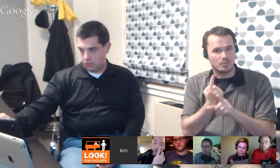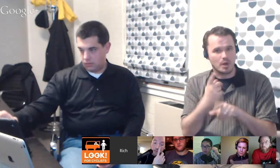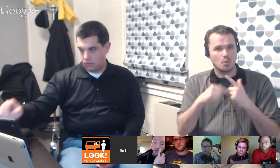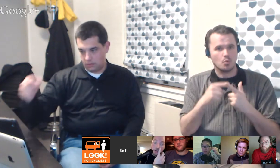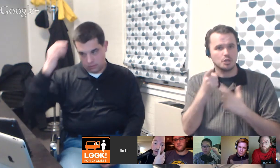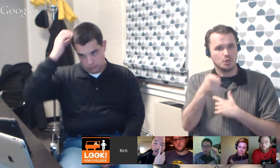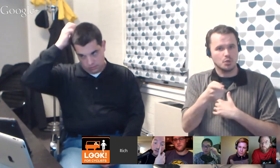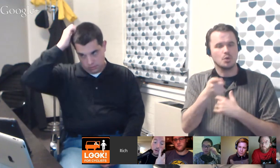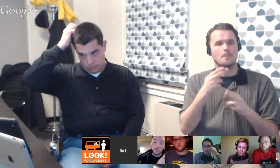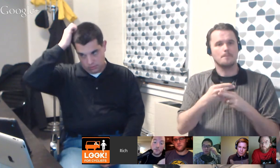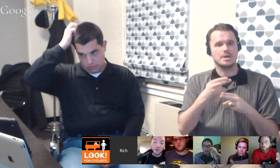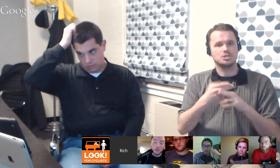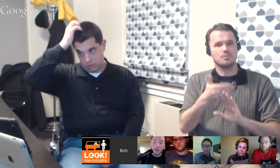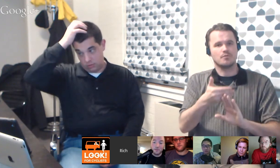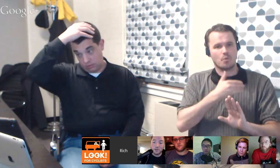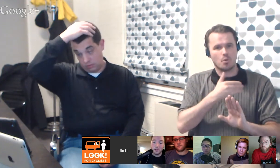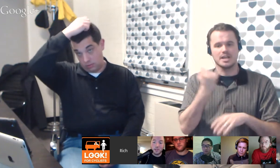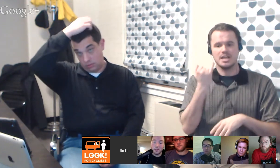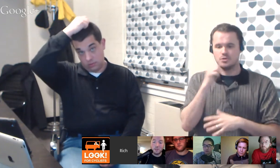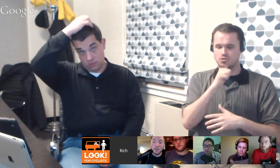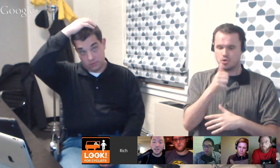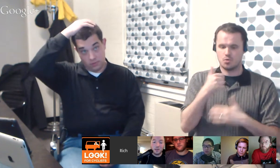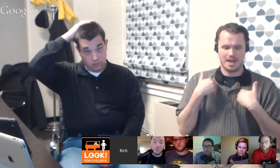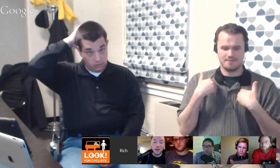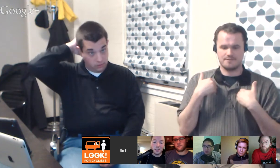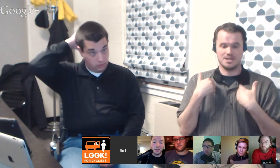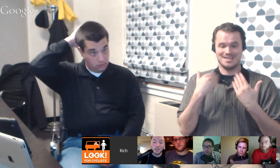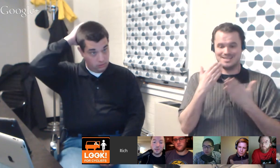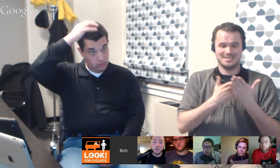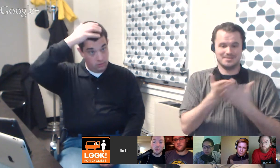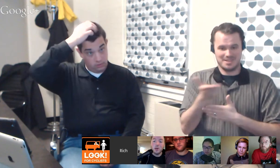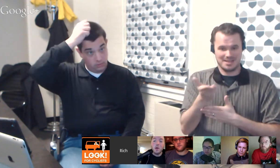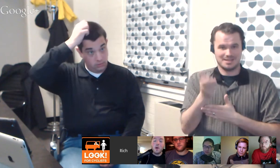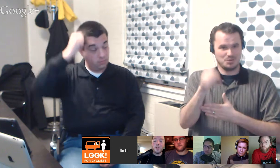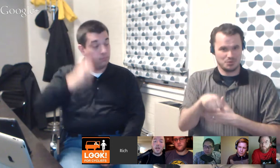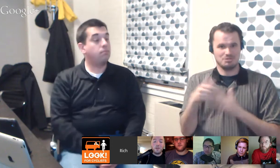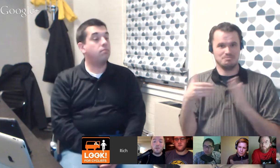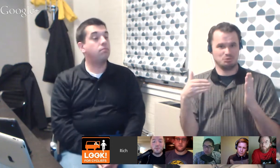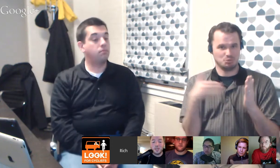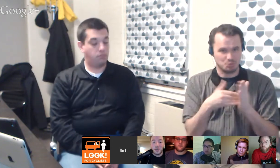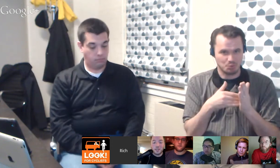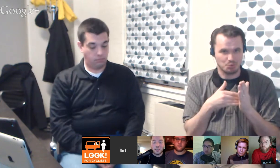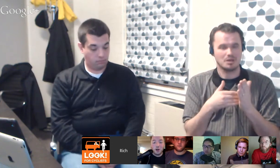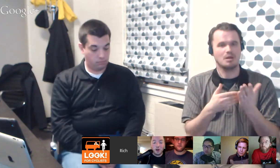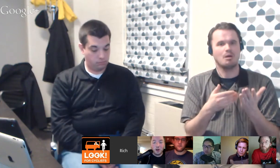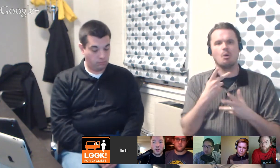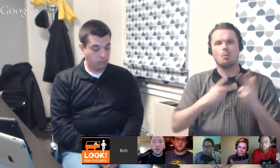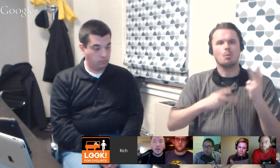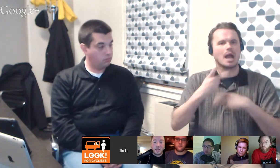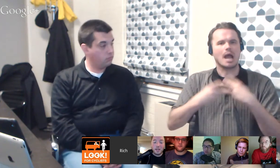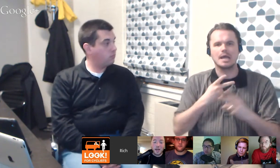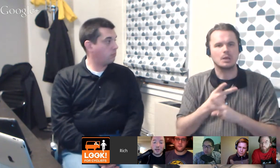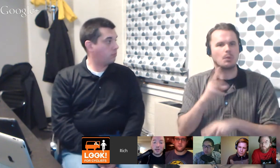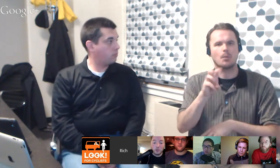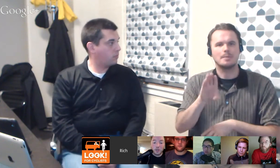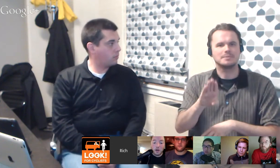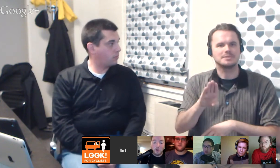guys mentioned earlier, if you don't have certain things implemented, then you could possibly get sued. What kind of websites are in